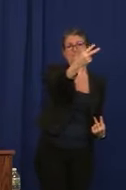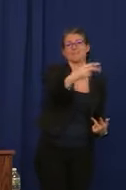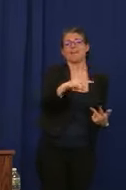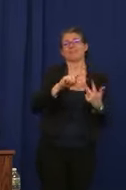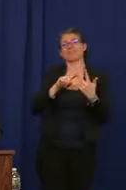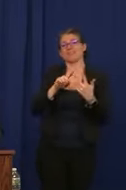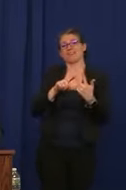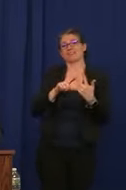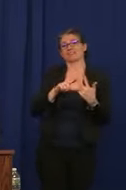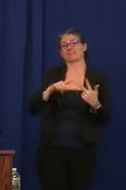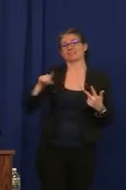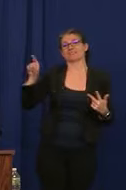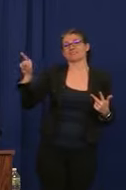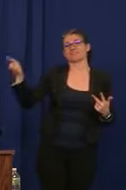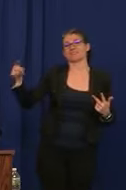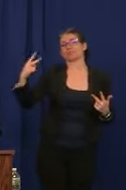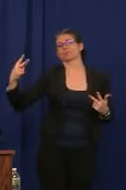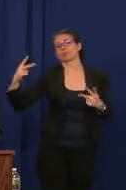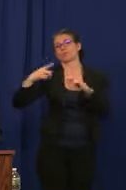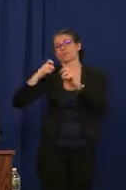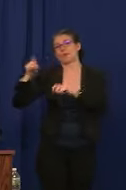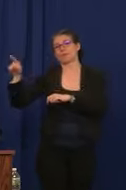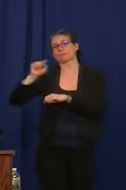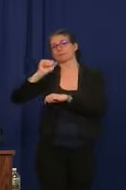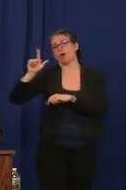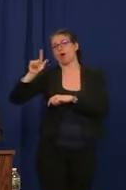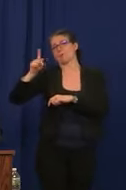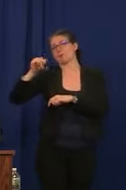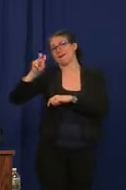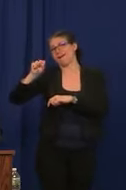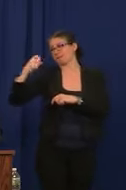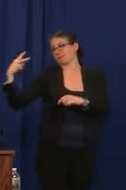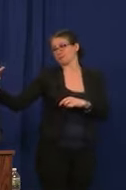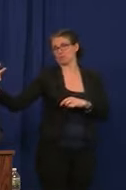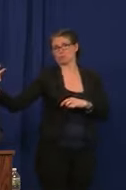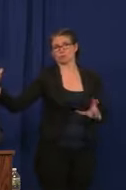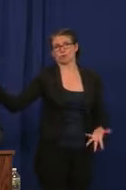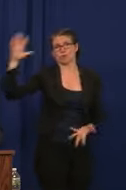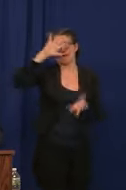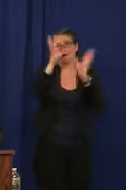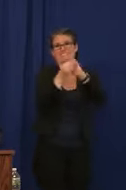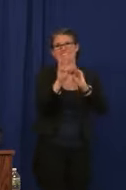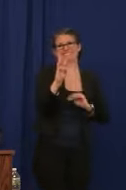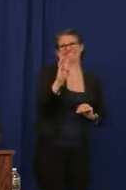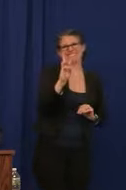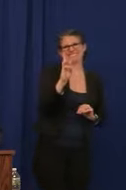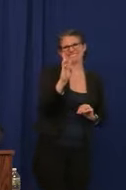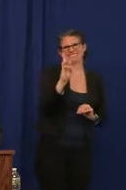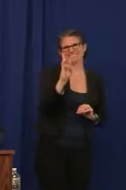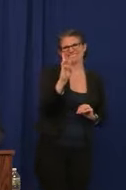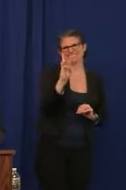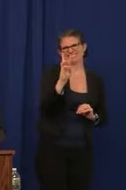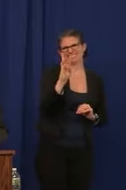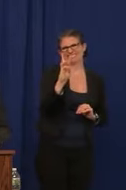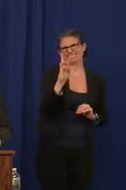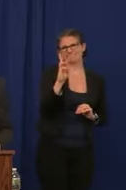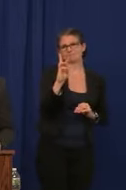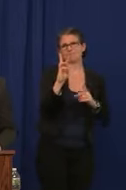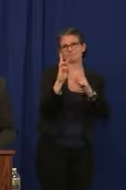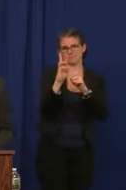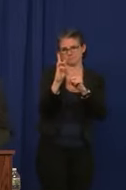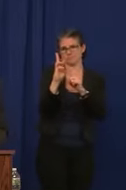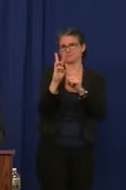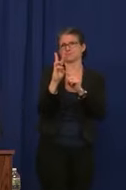from the experience of working with long-term care facilities and seeing the experience in other states has